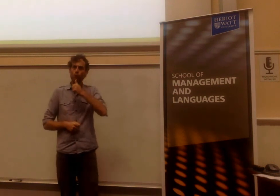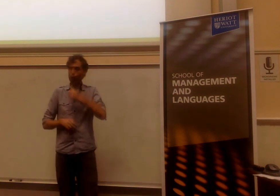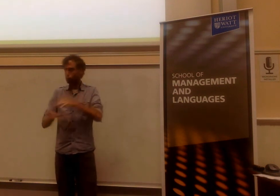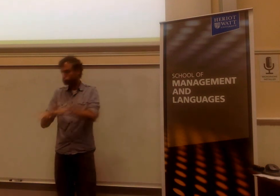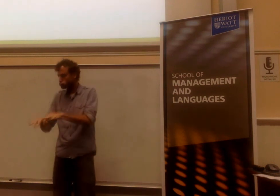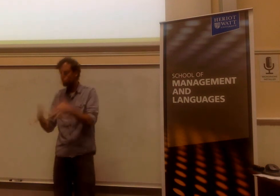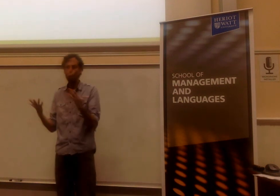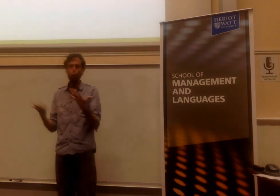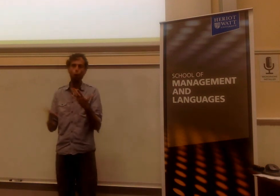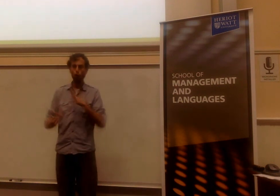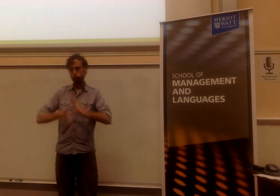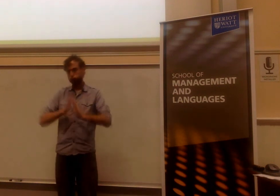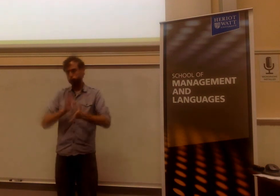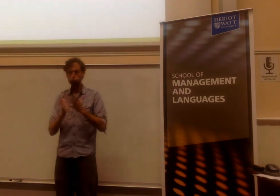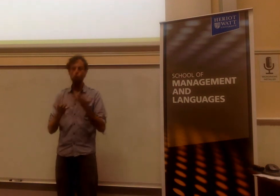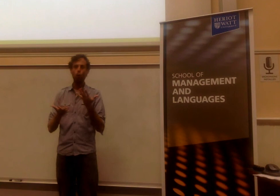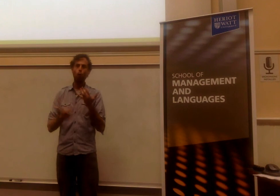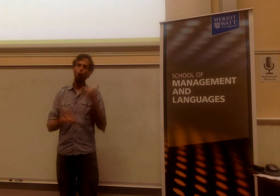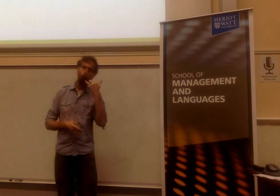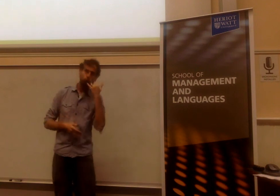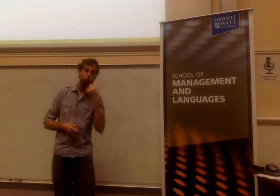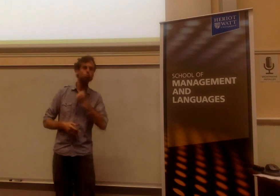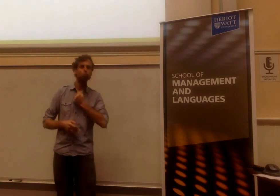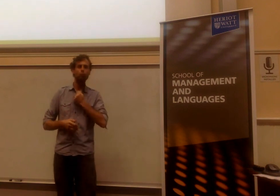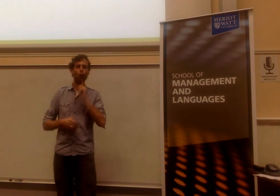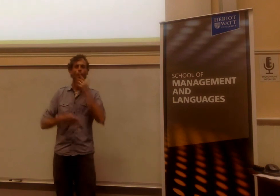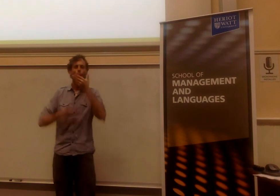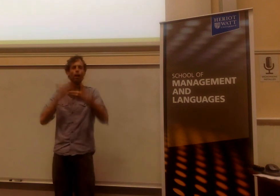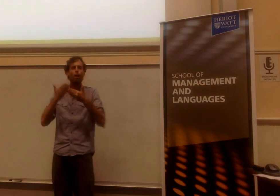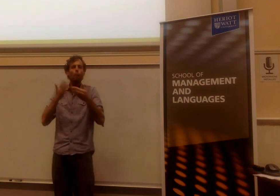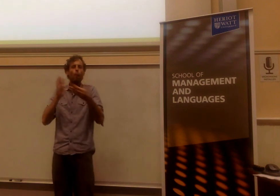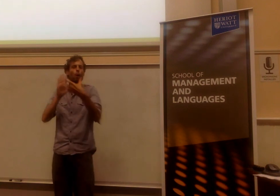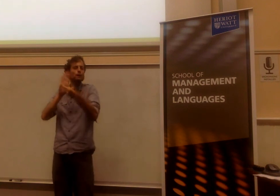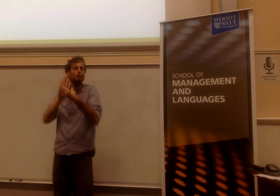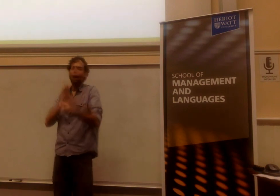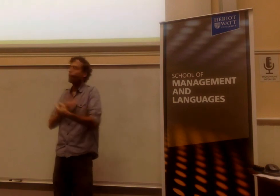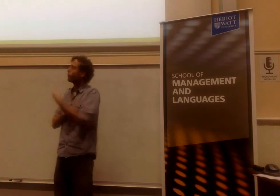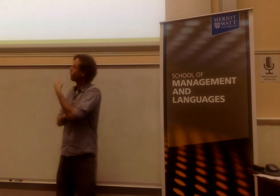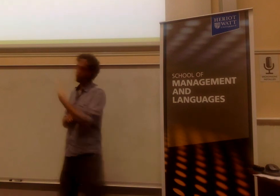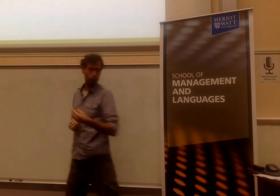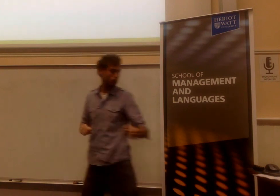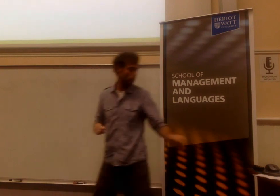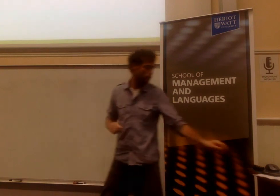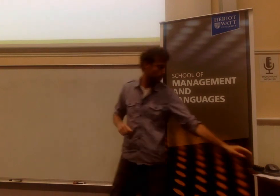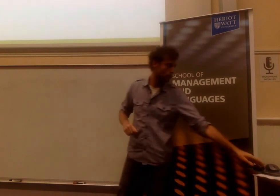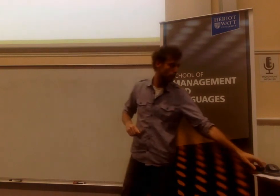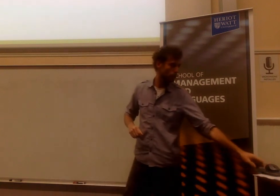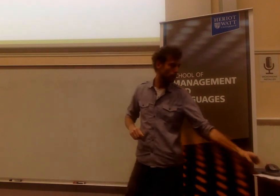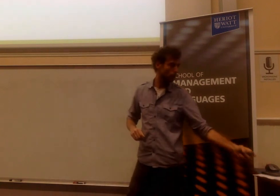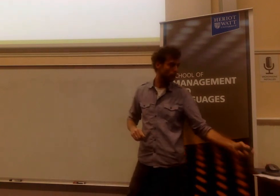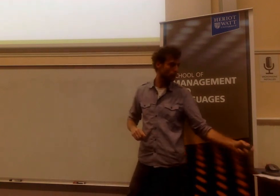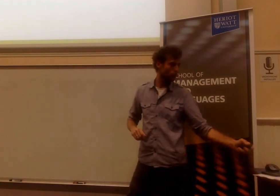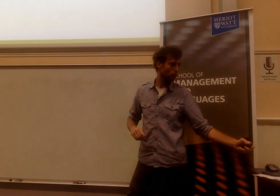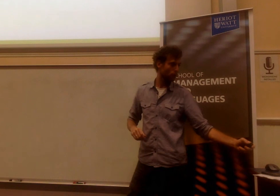So total conversation would appear to be a very appropriate service for deaf and hard of hearing